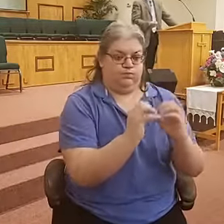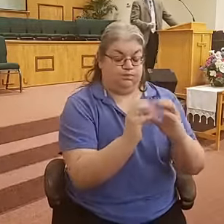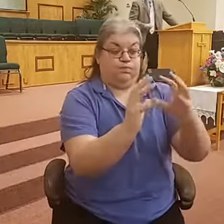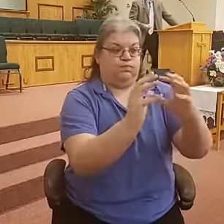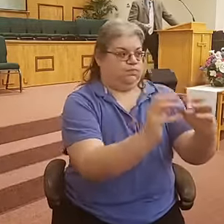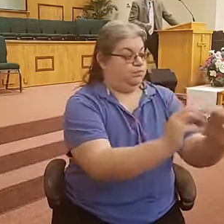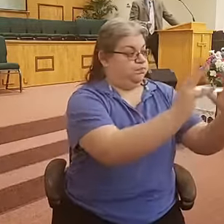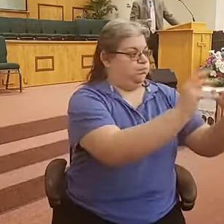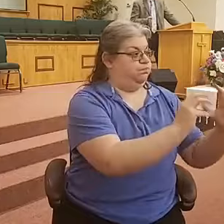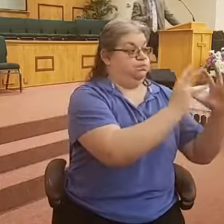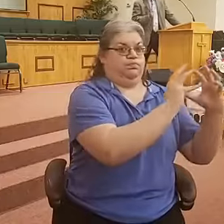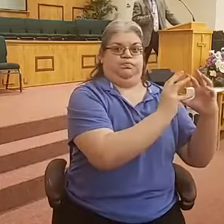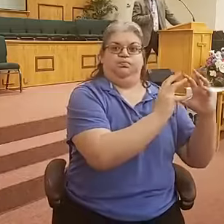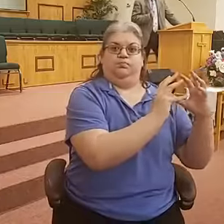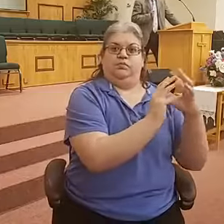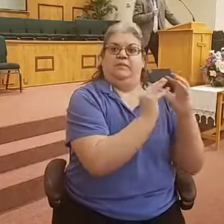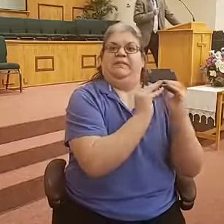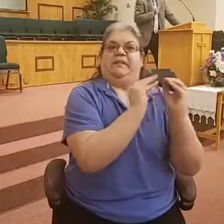renderings.